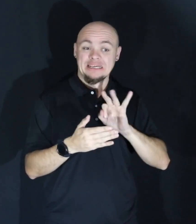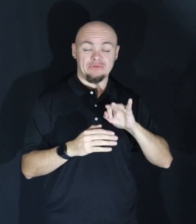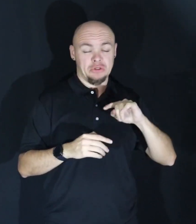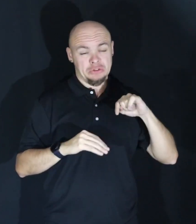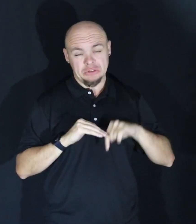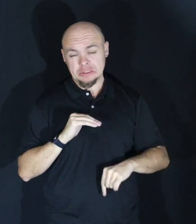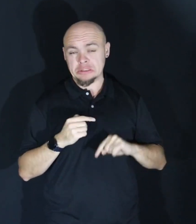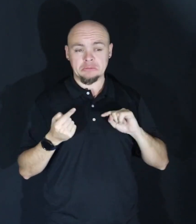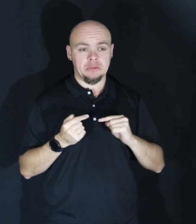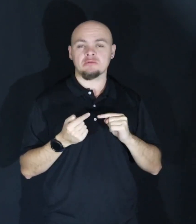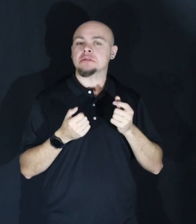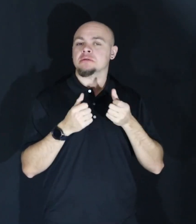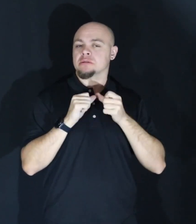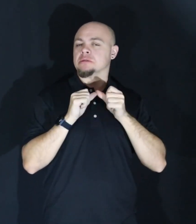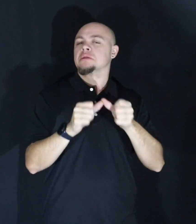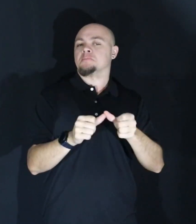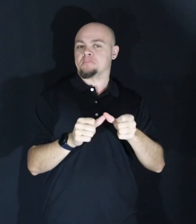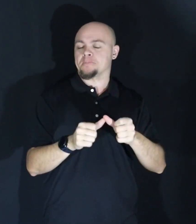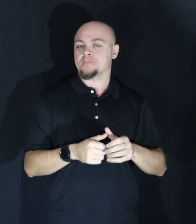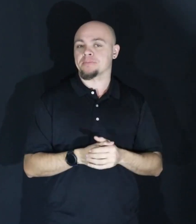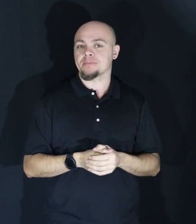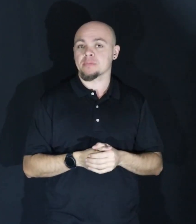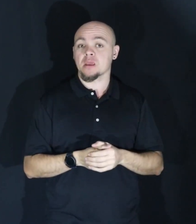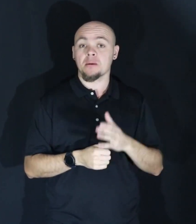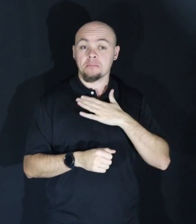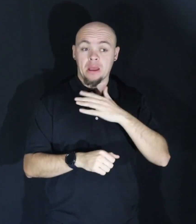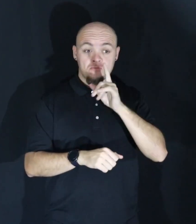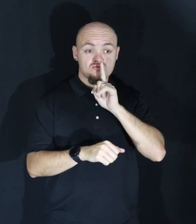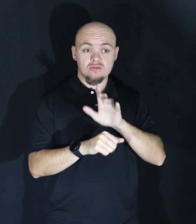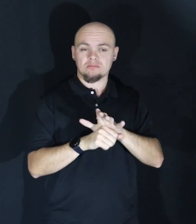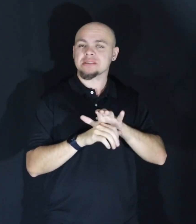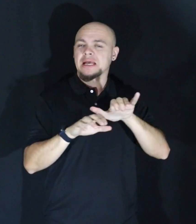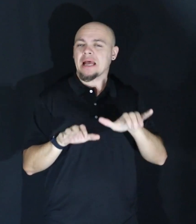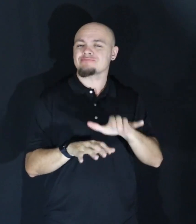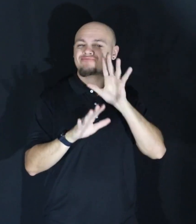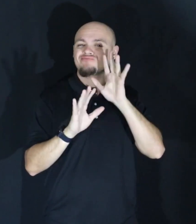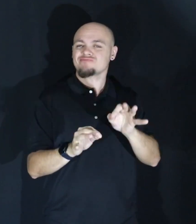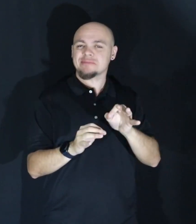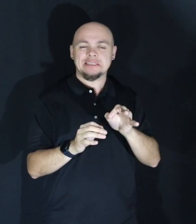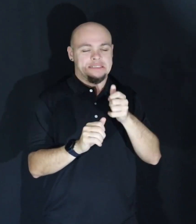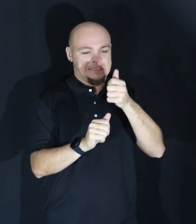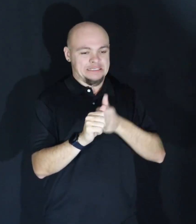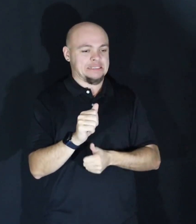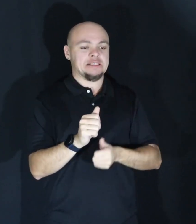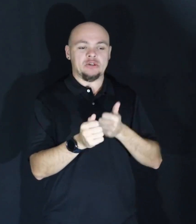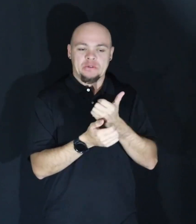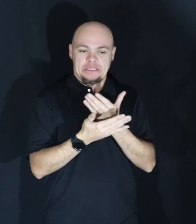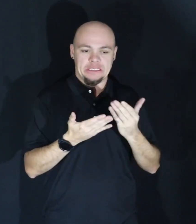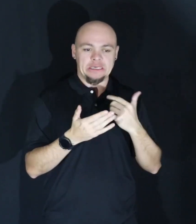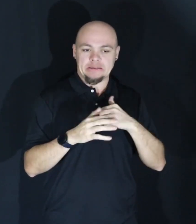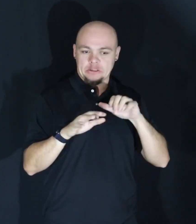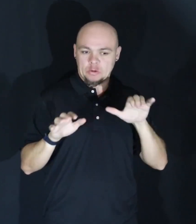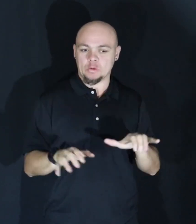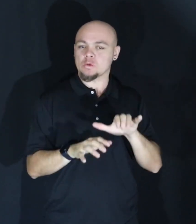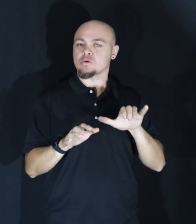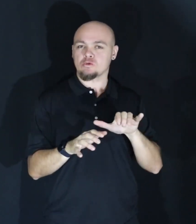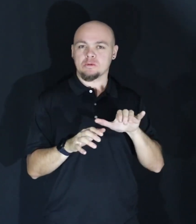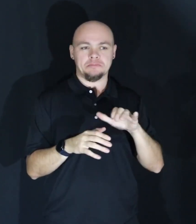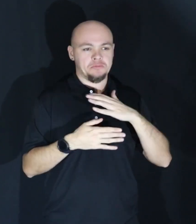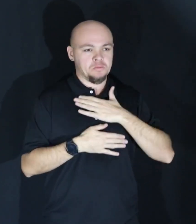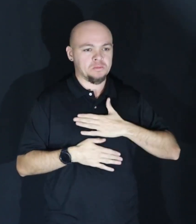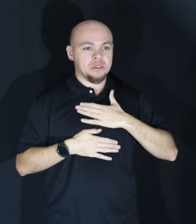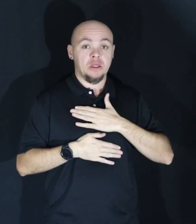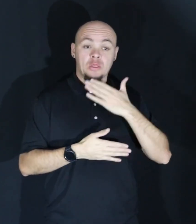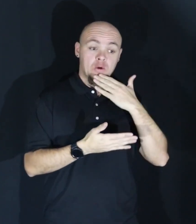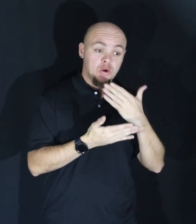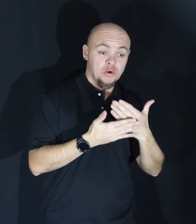painful. I took a vow to actively choose gratitude in every single thing. Yes, every single thing. The